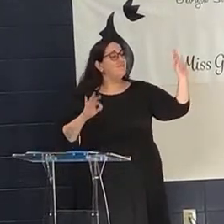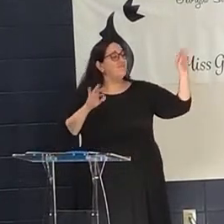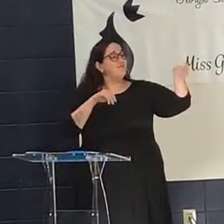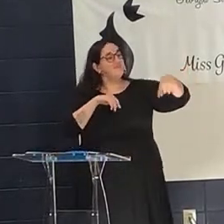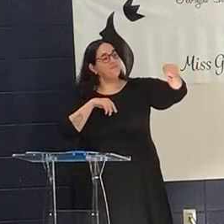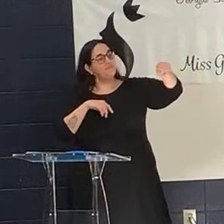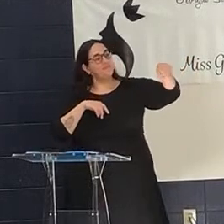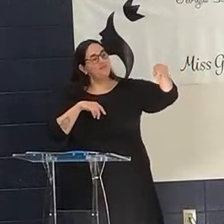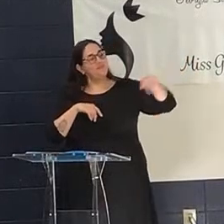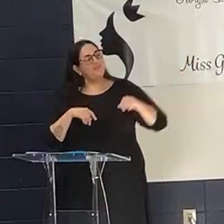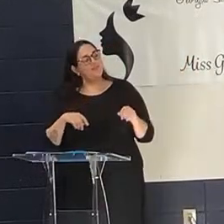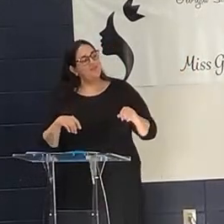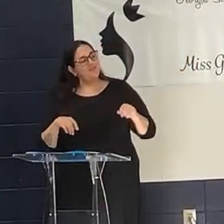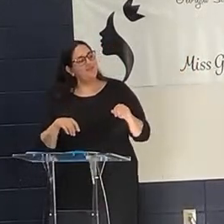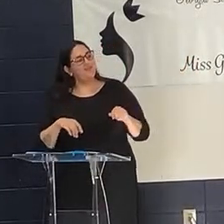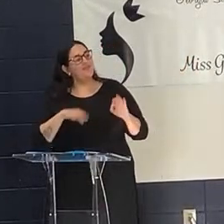Okay, you can turn back around now.